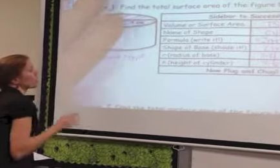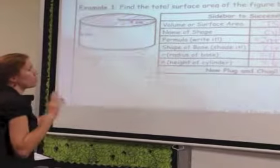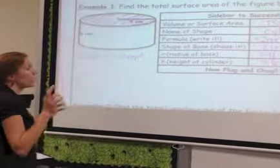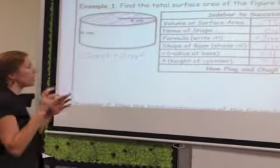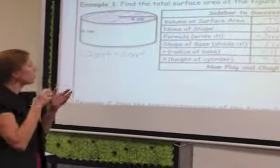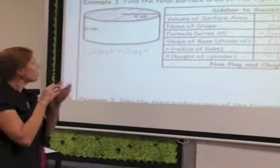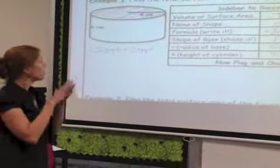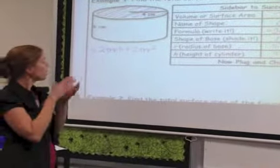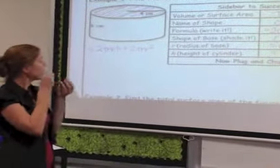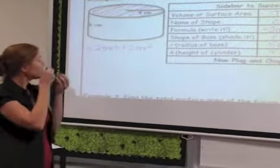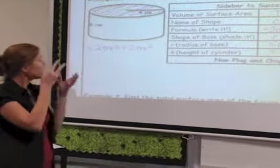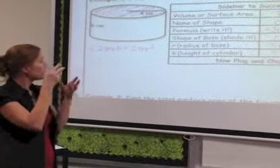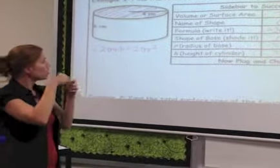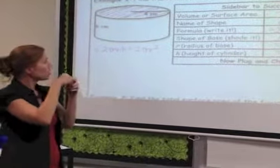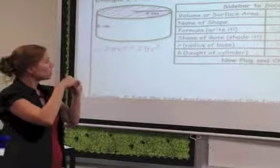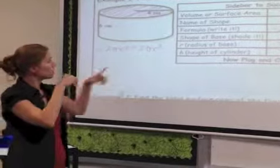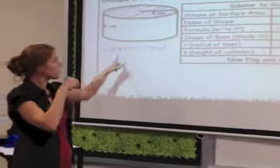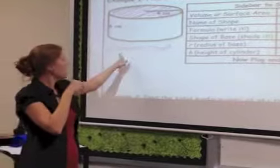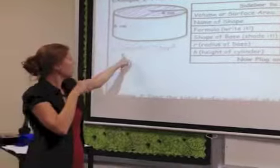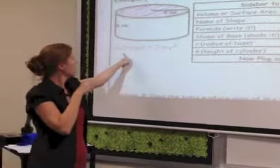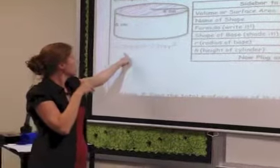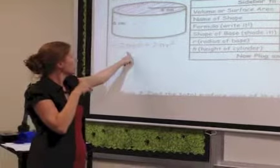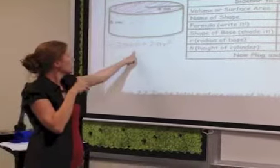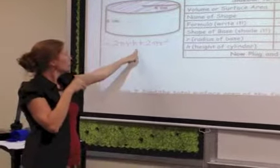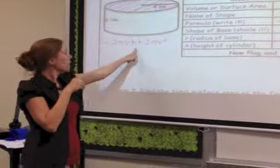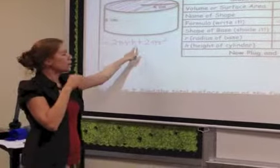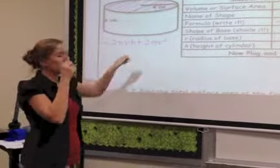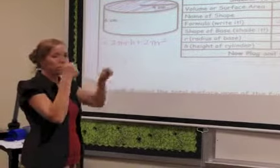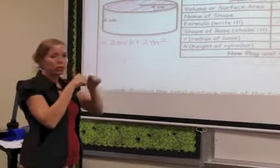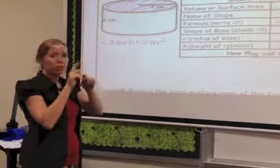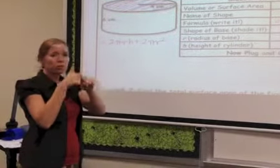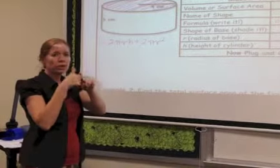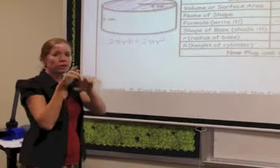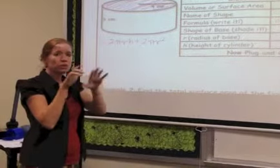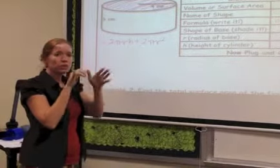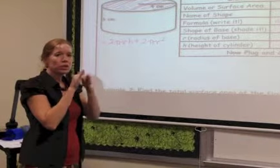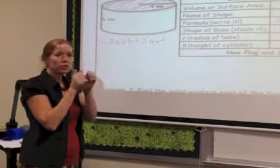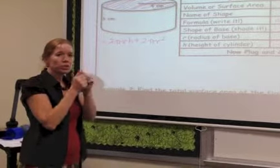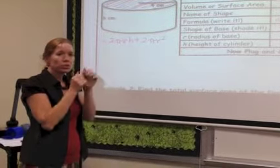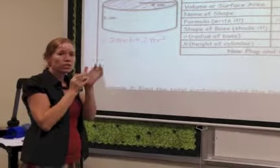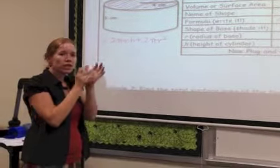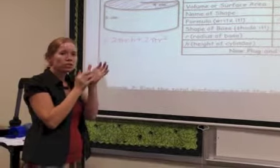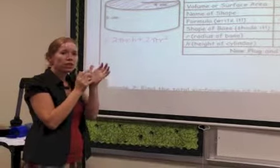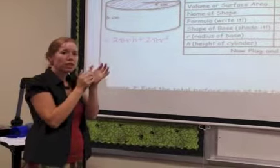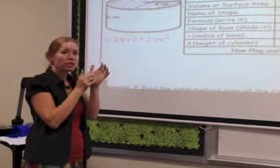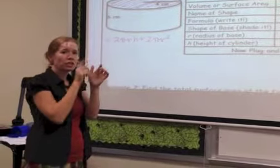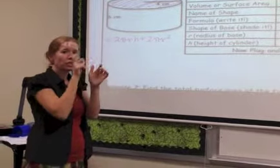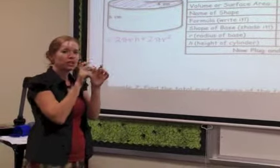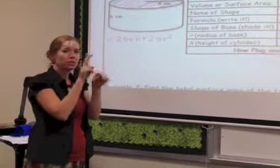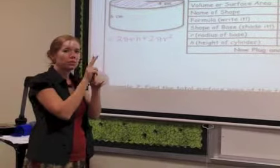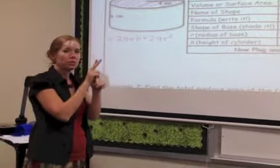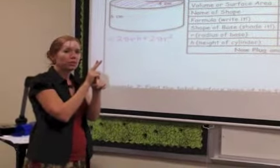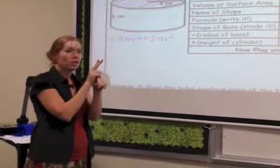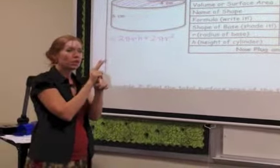I'm ready to put down my information inside. Okay. Remember, when you do this with your calculator, you need to use